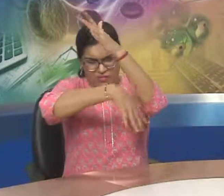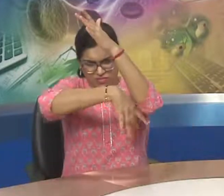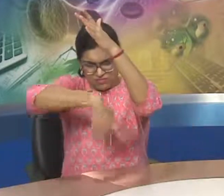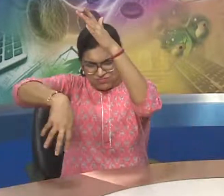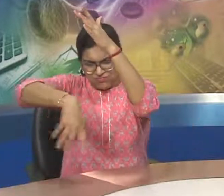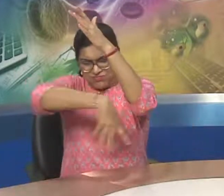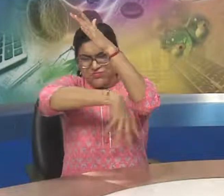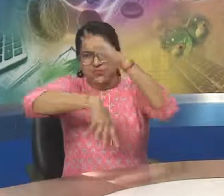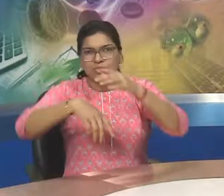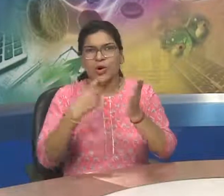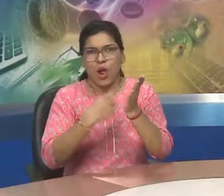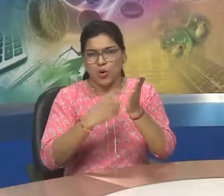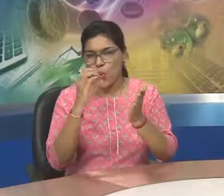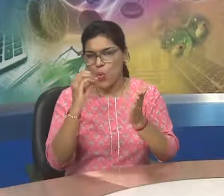Roots of plants